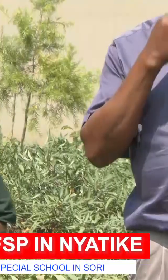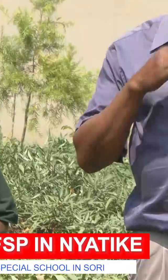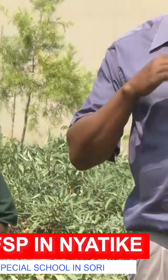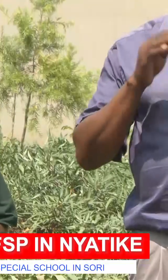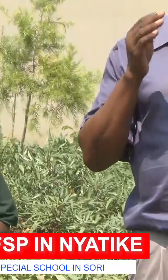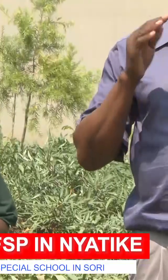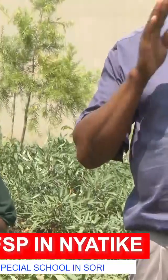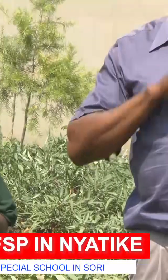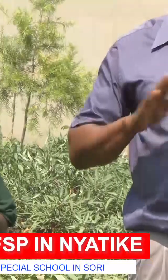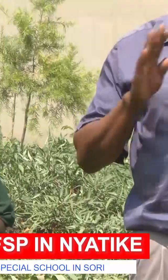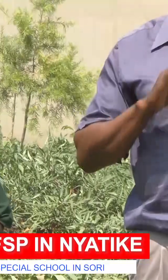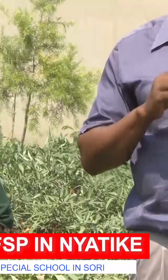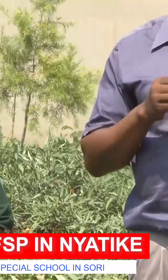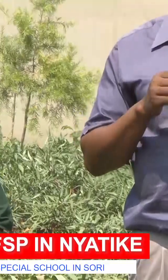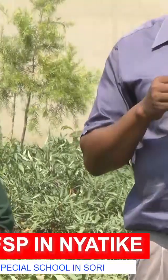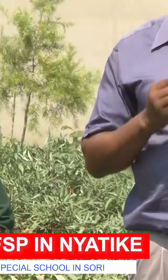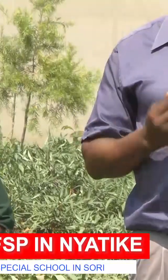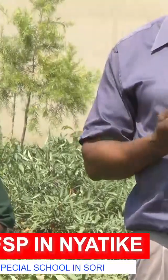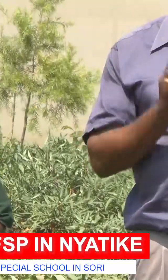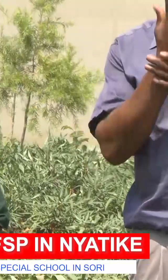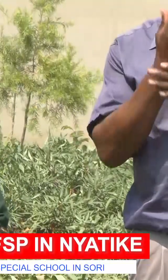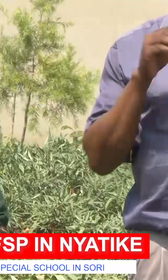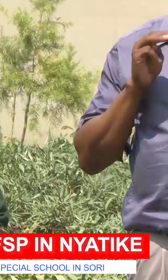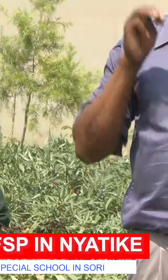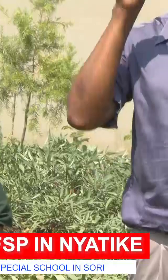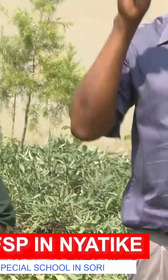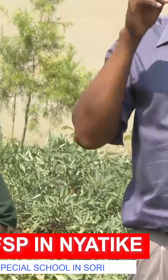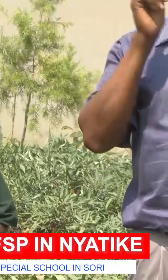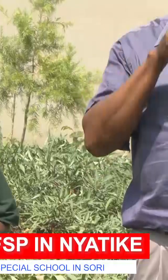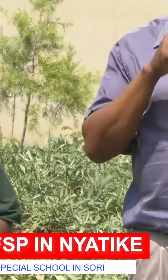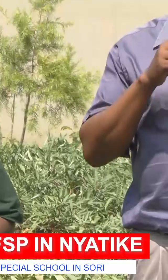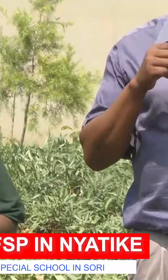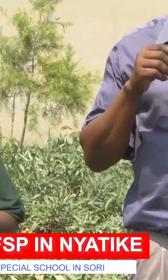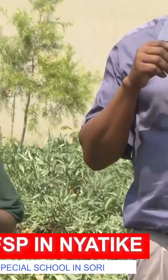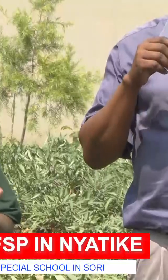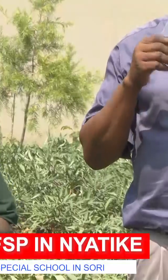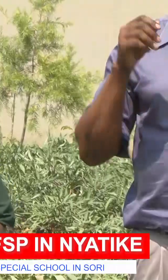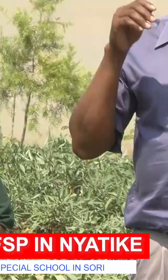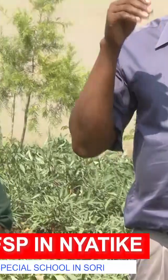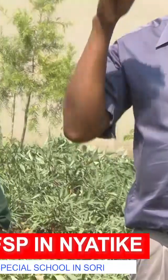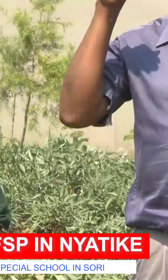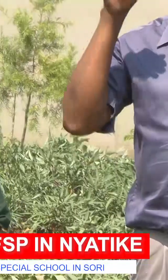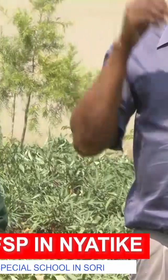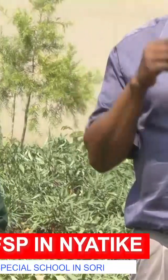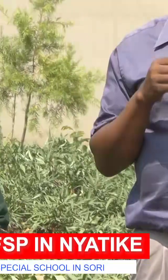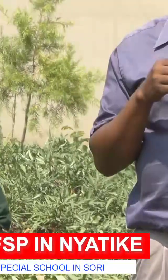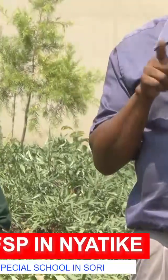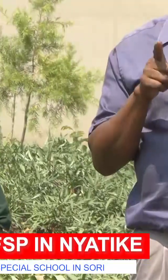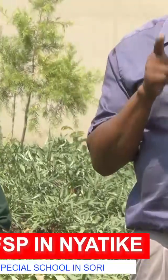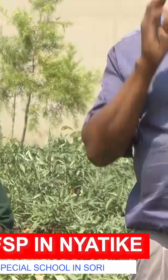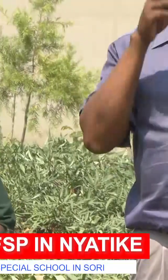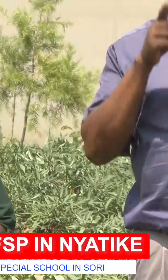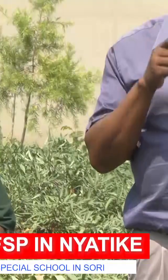practices. And even as they mature into adults, they will grow up with these good skills, and they